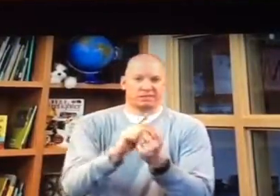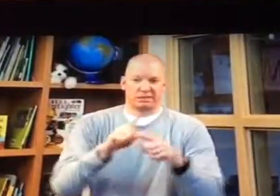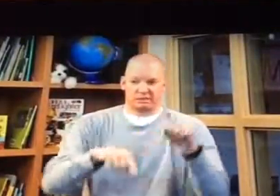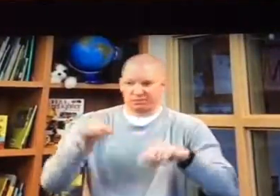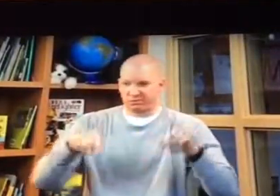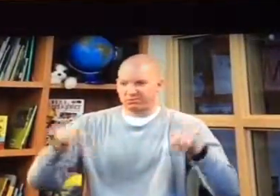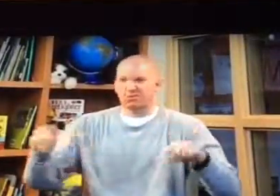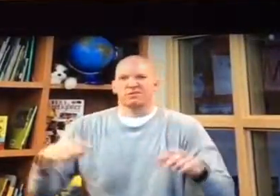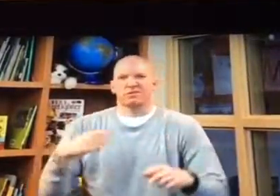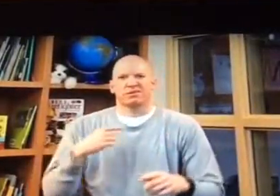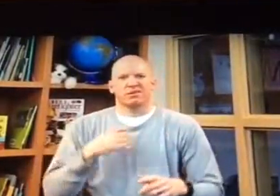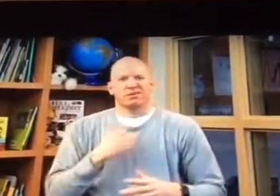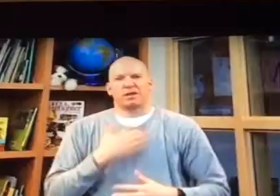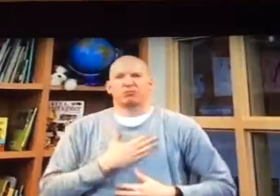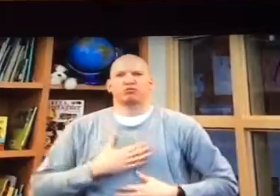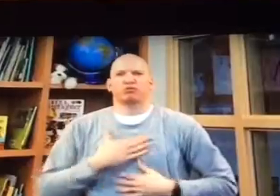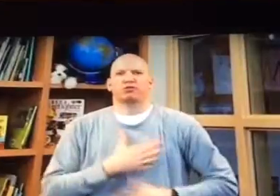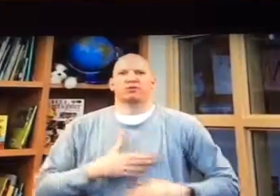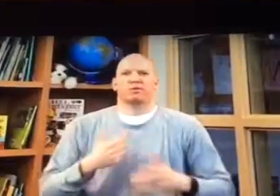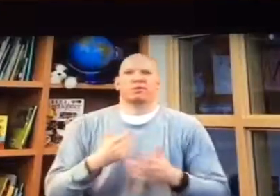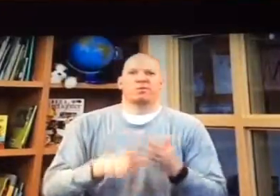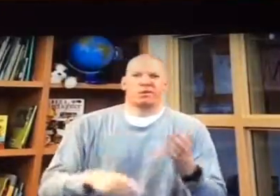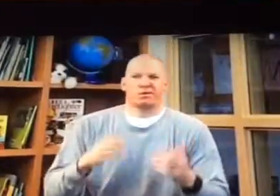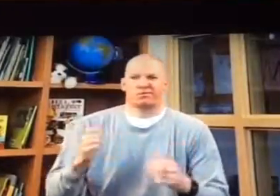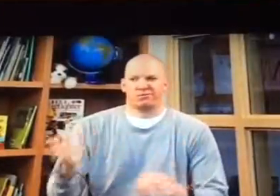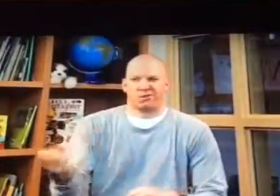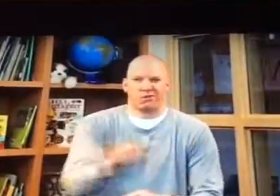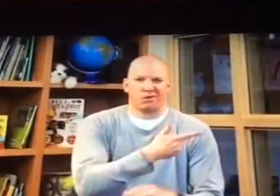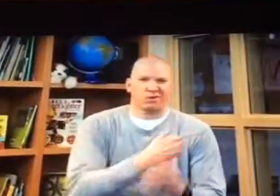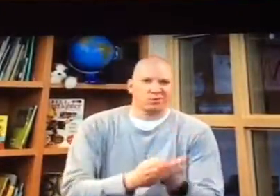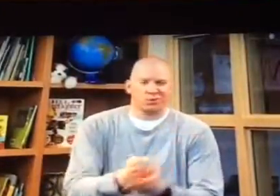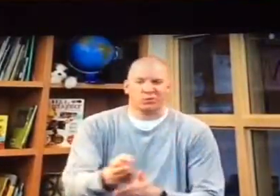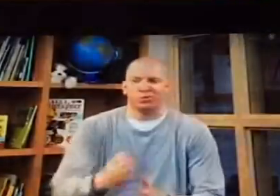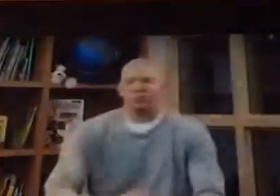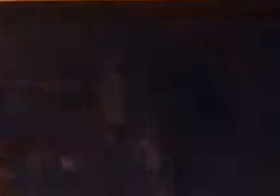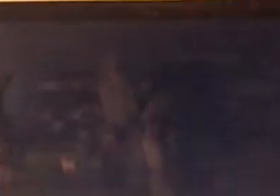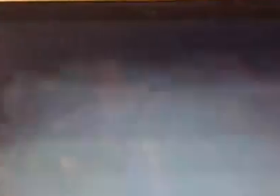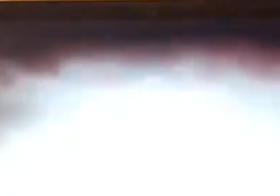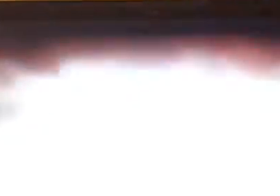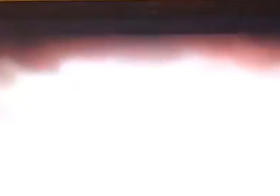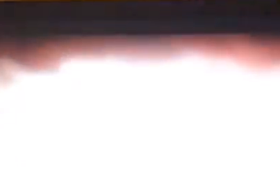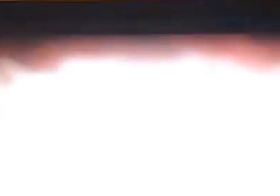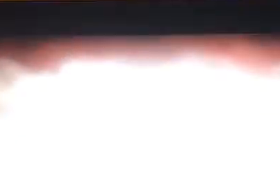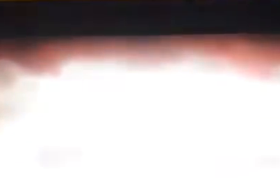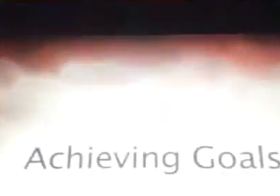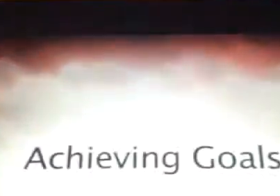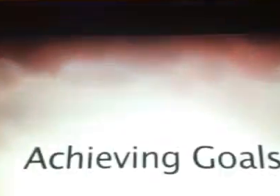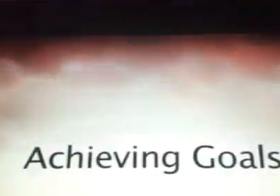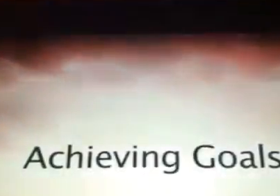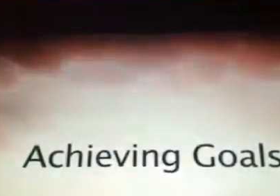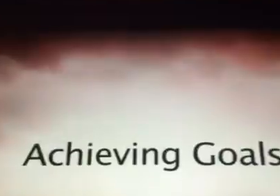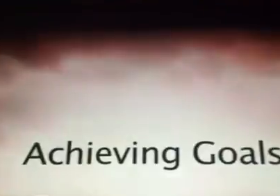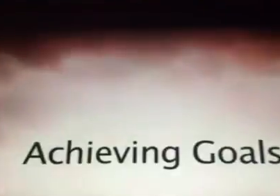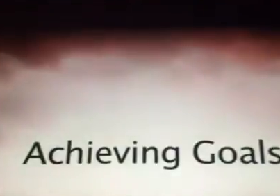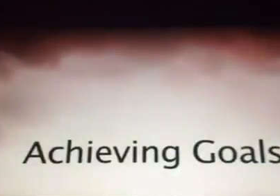I meet a lot of deaf kids here. There's a lot of different backgrounds and experiences. but they're all very true and genuine.